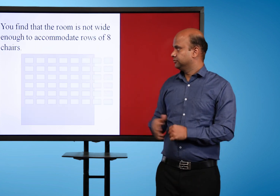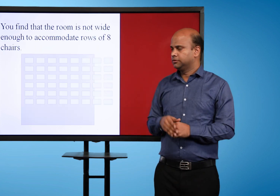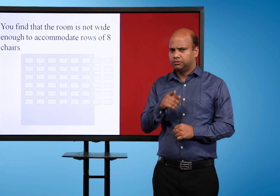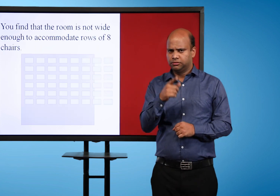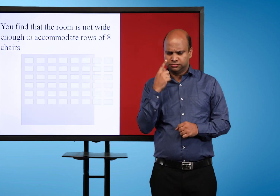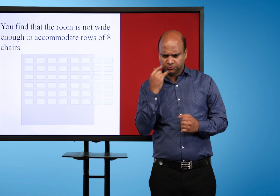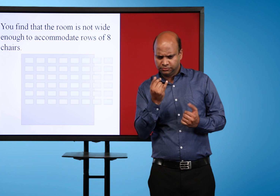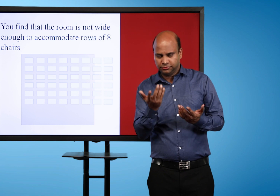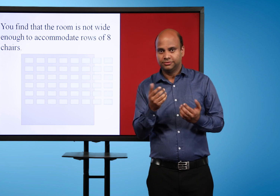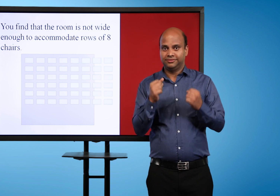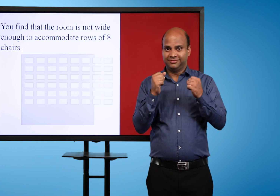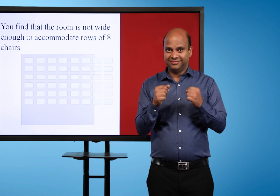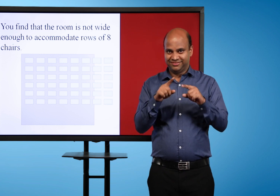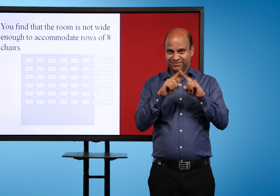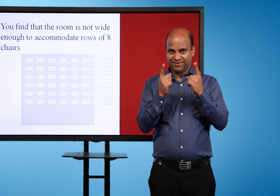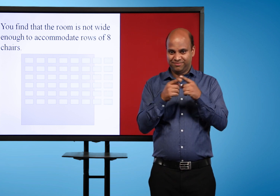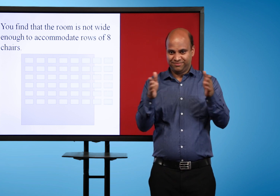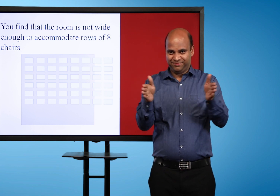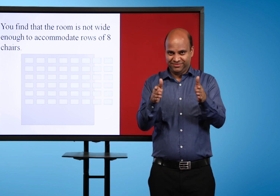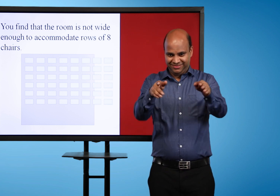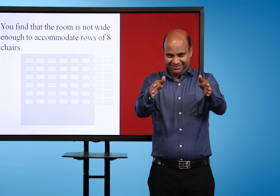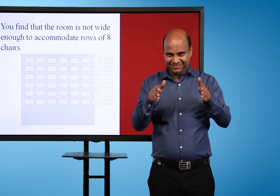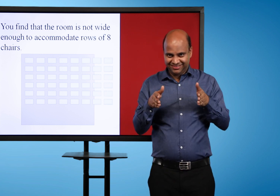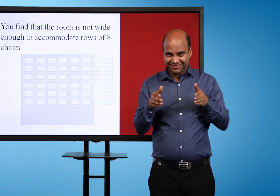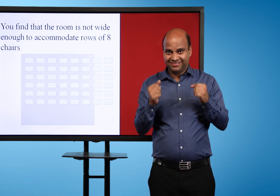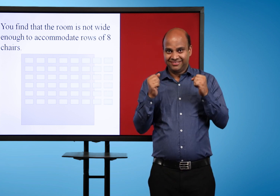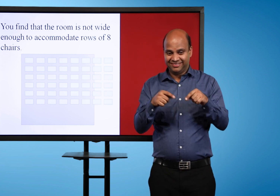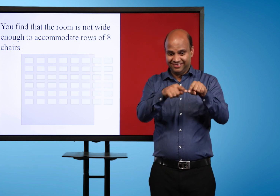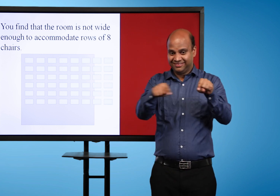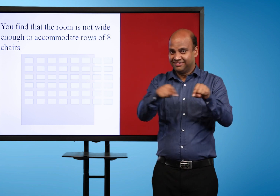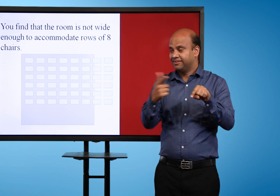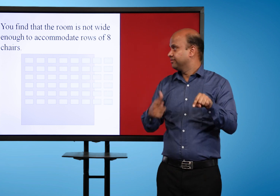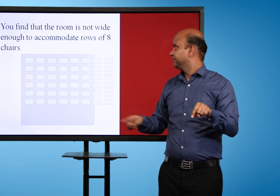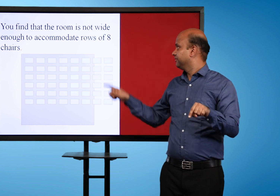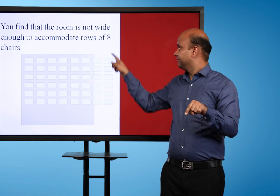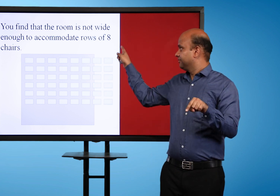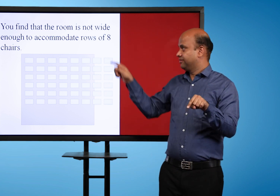You find that the room is not wide enough to accommodate rows of 8 chairs.